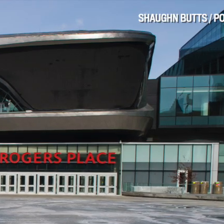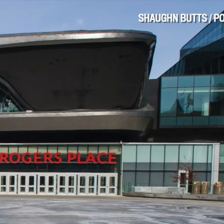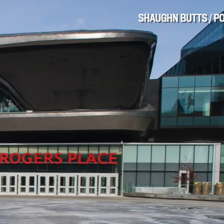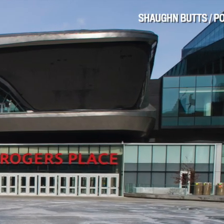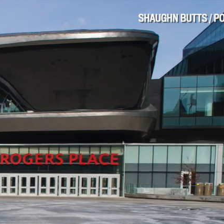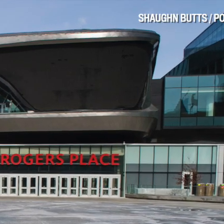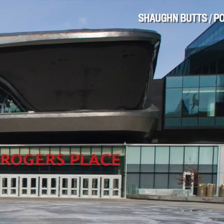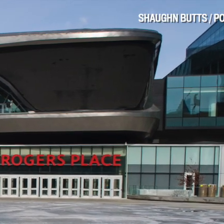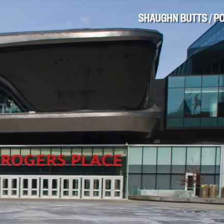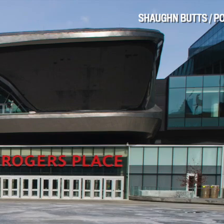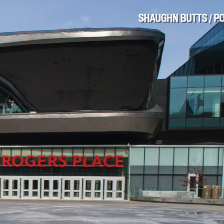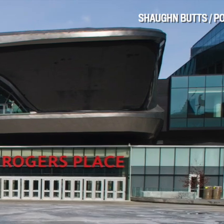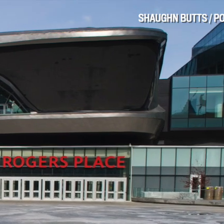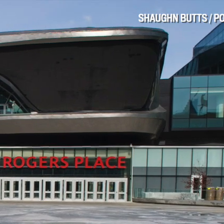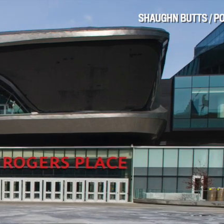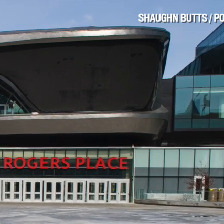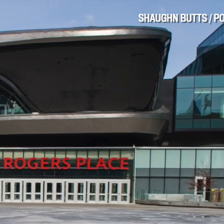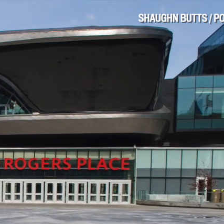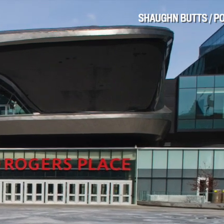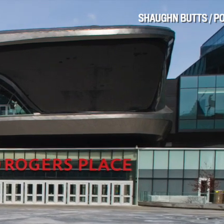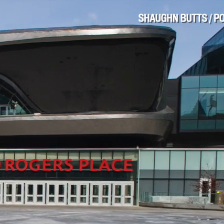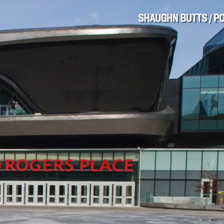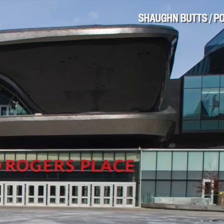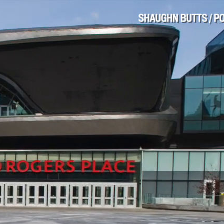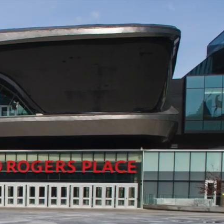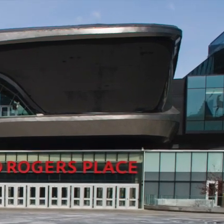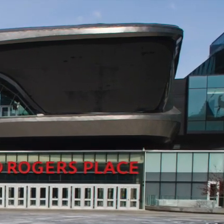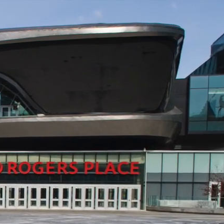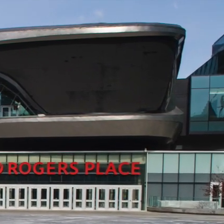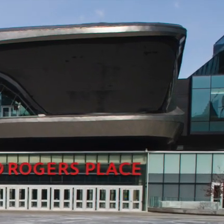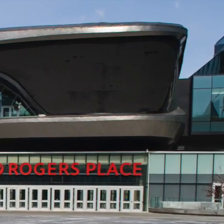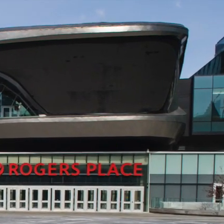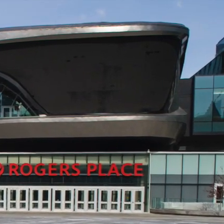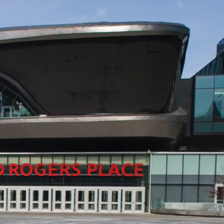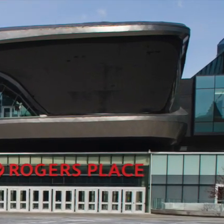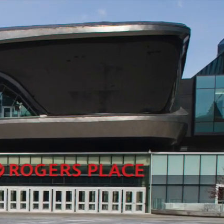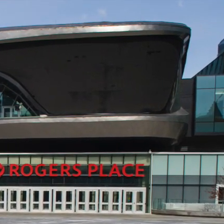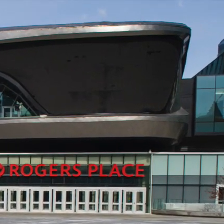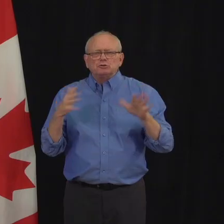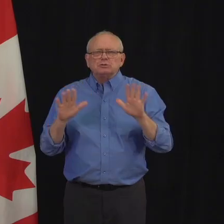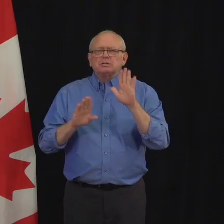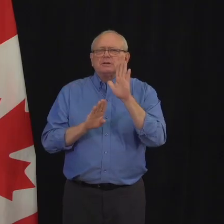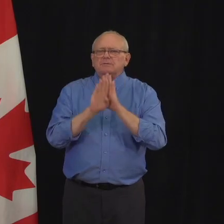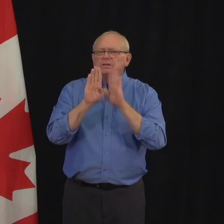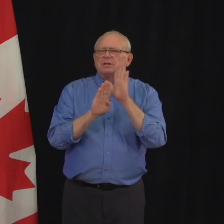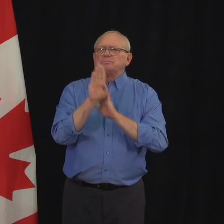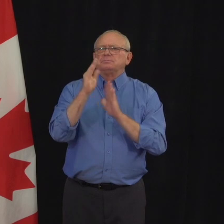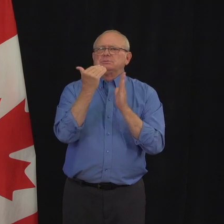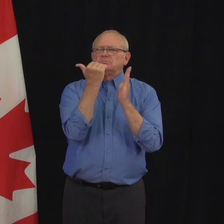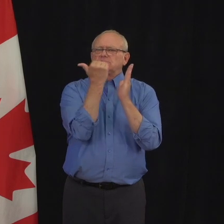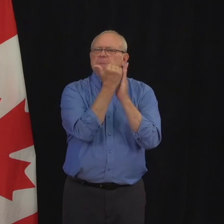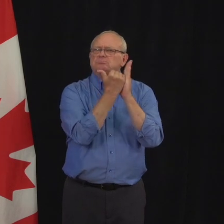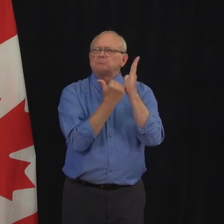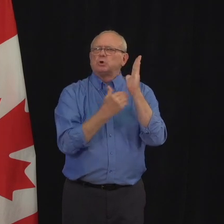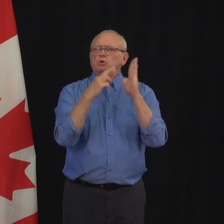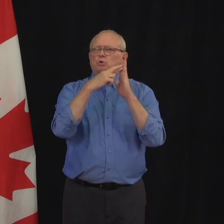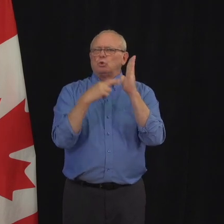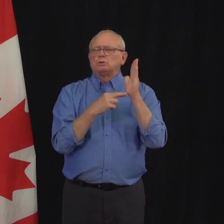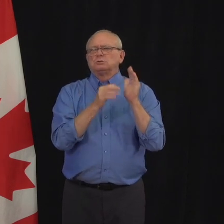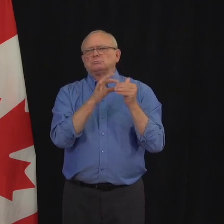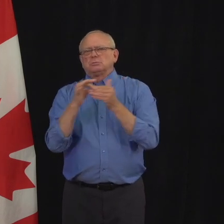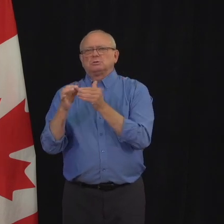This spring, we developed guidelines for professional sporting tournaments to support safety for players, NHL staff, and